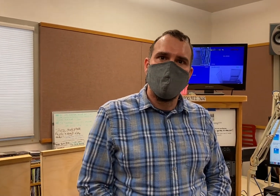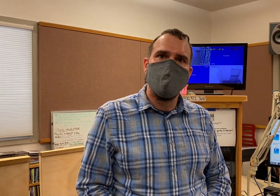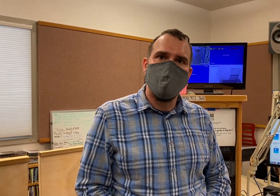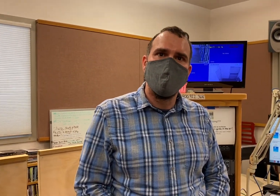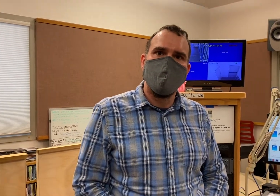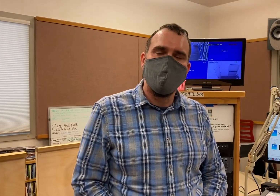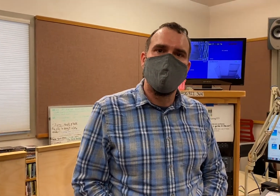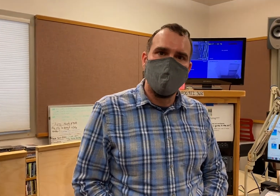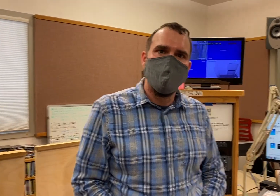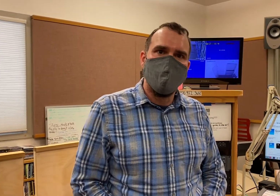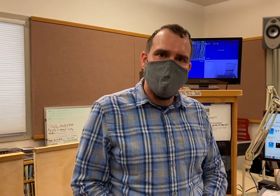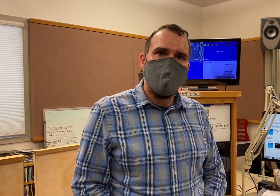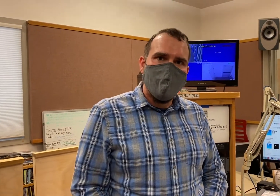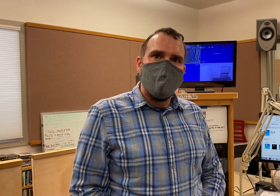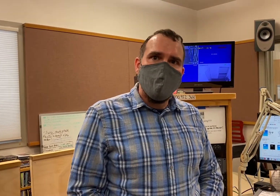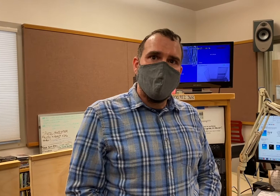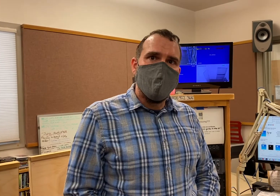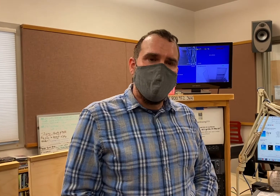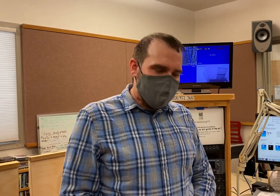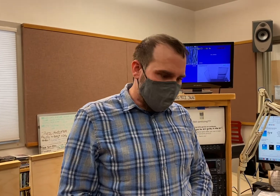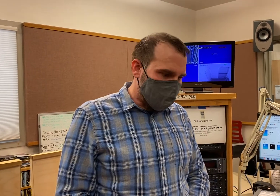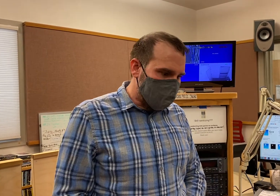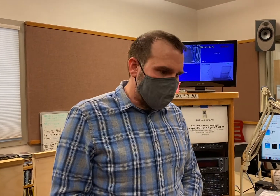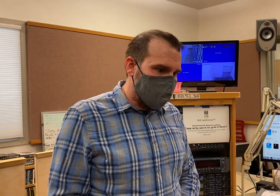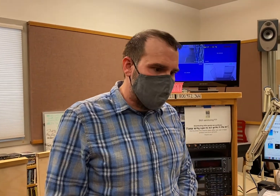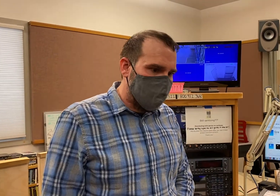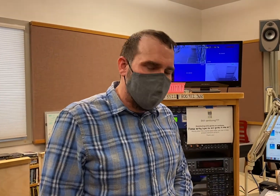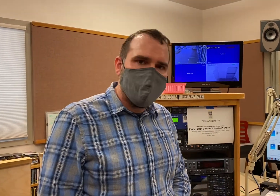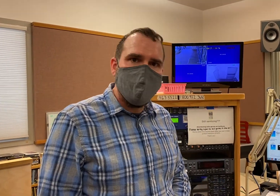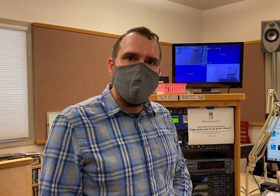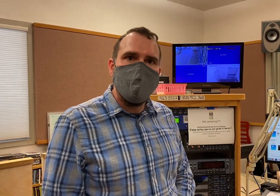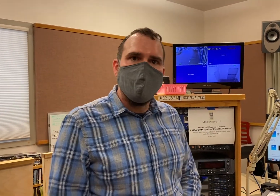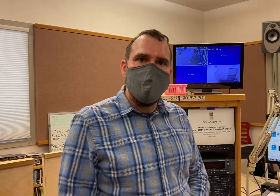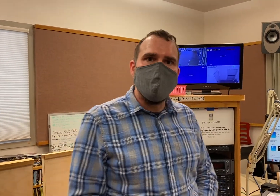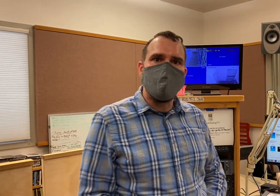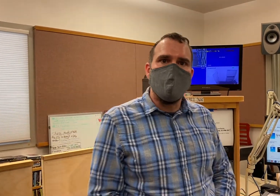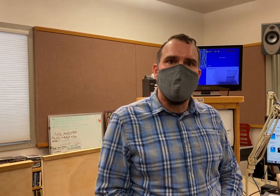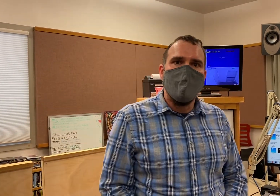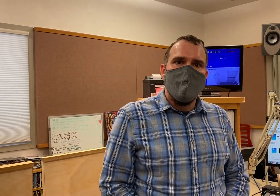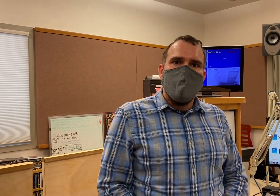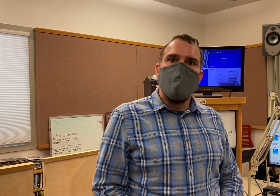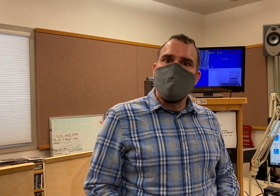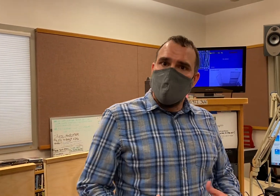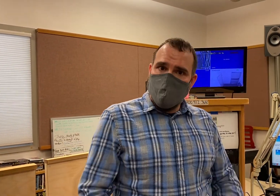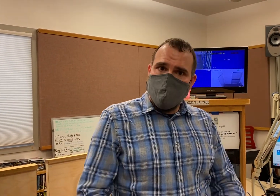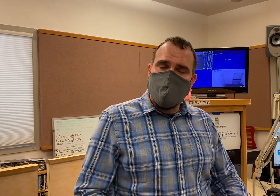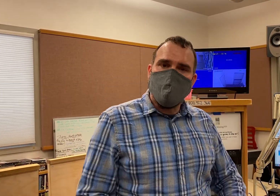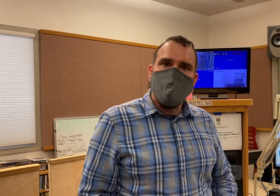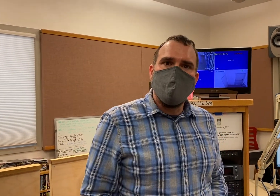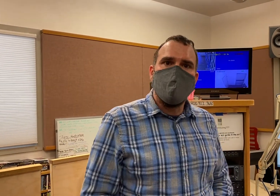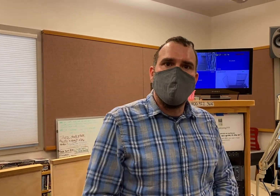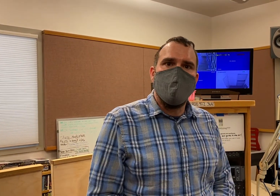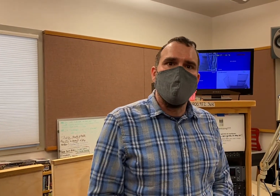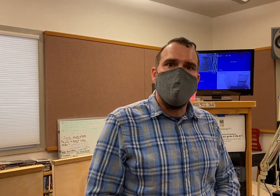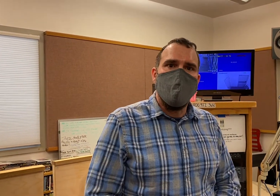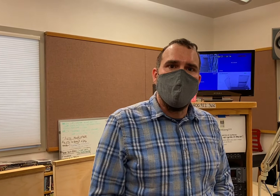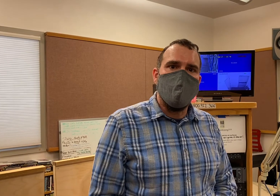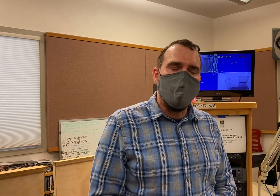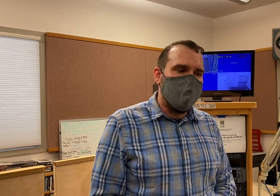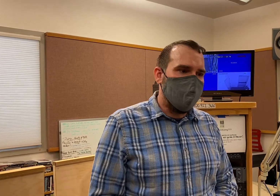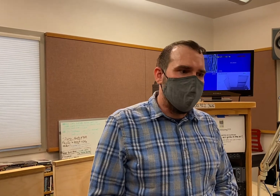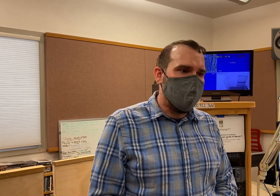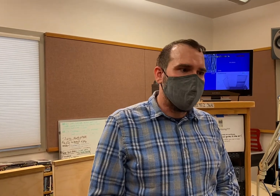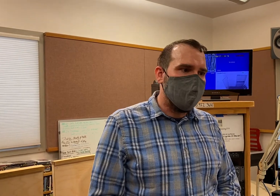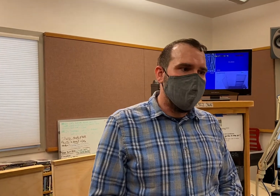KKNU country music station? Yeah, absolutely. So public radio is its own distinctive thing,